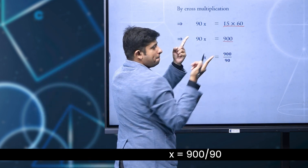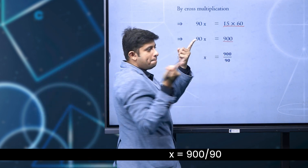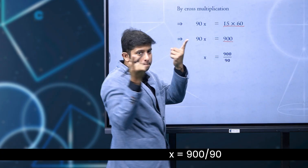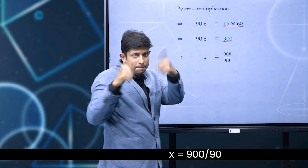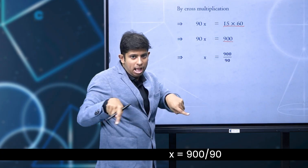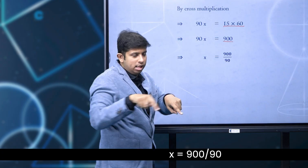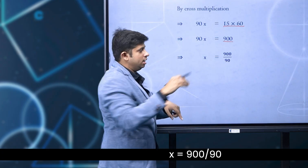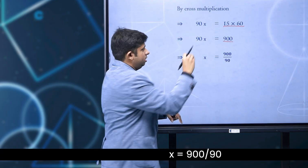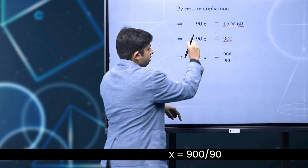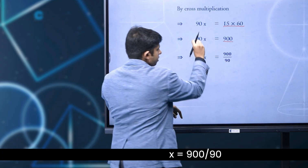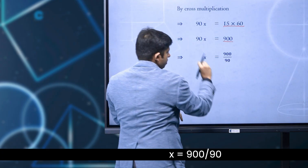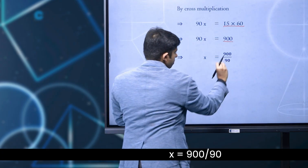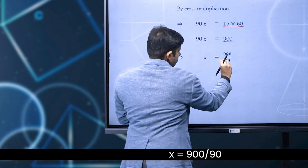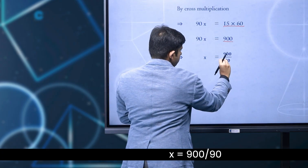X equals to 900 by 90.